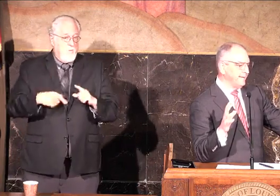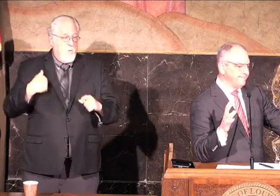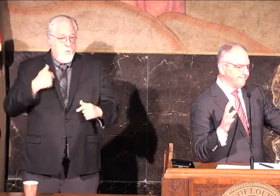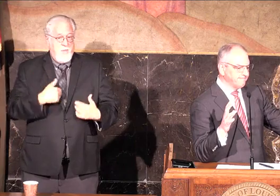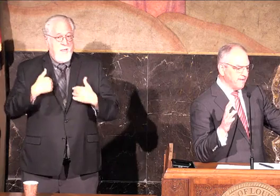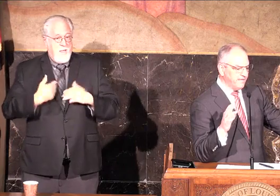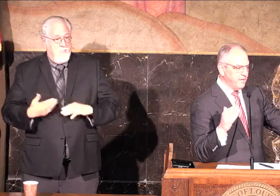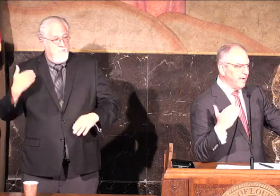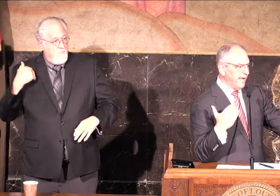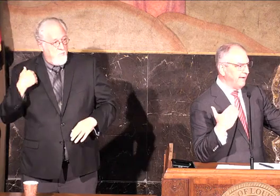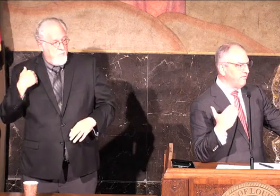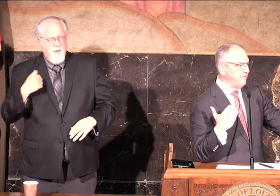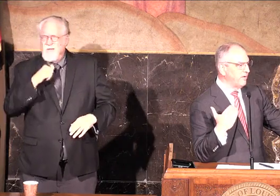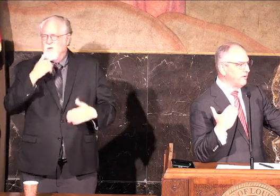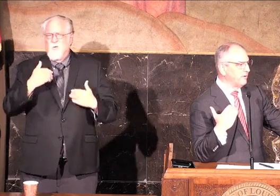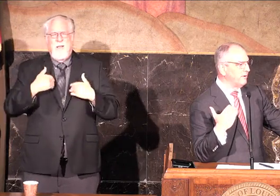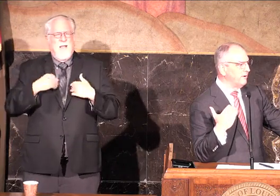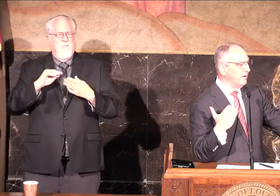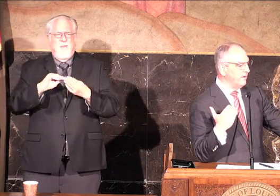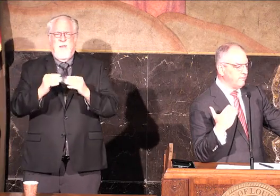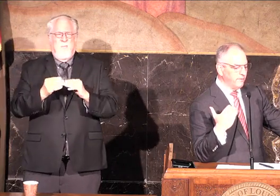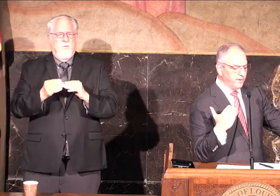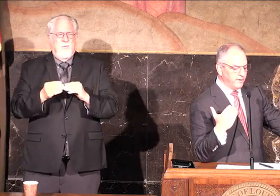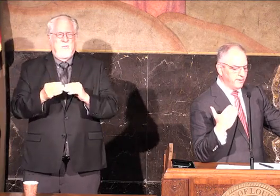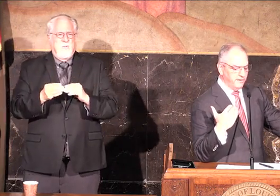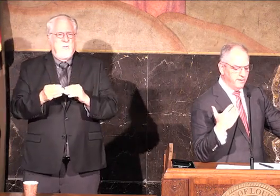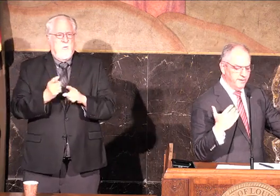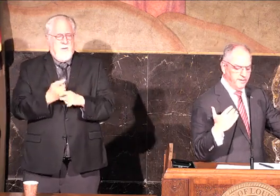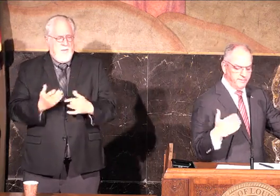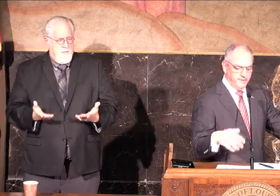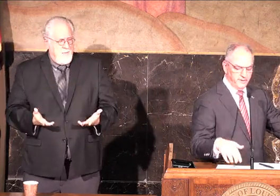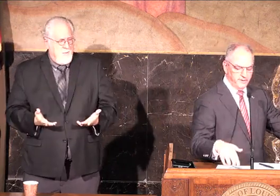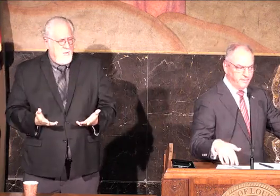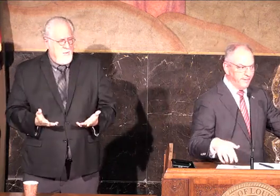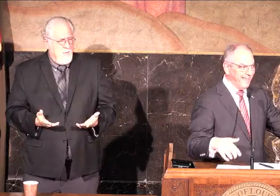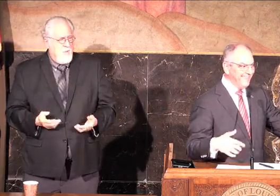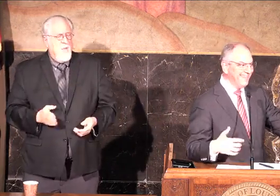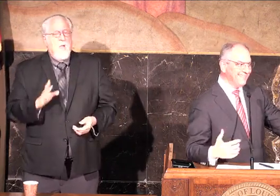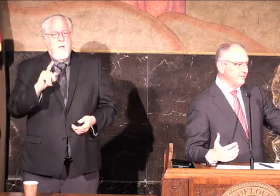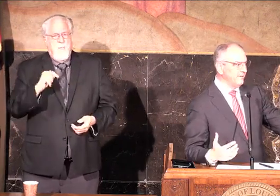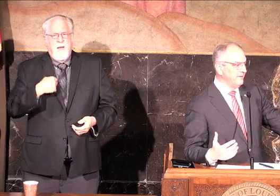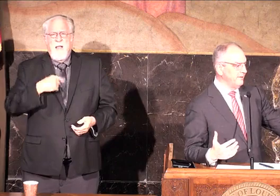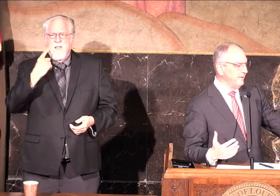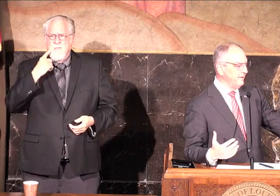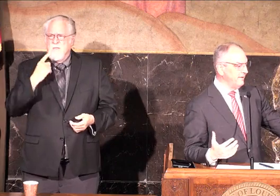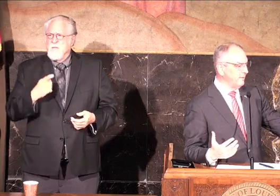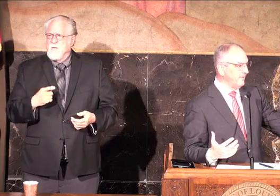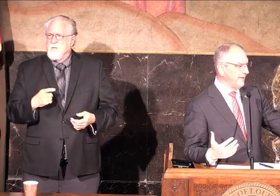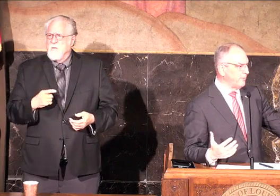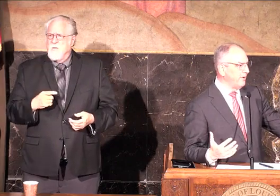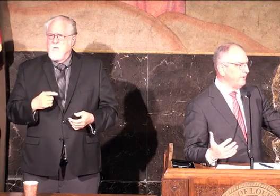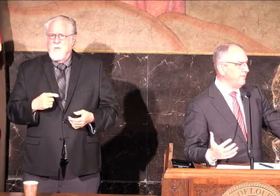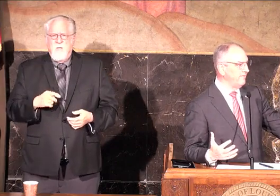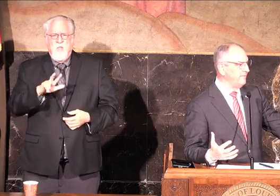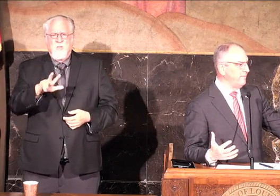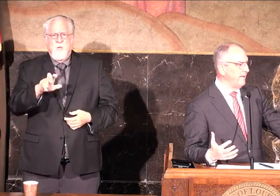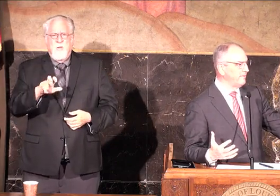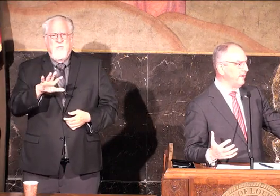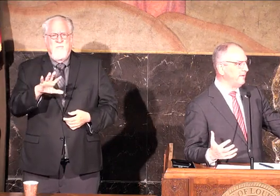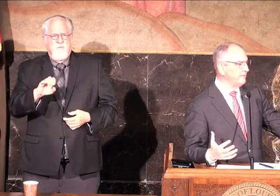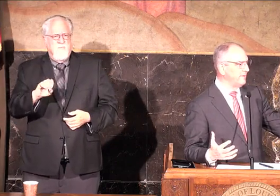And I don't have the figure here at my fingertip, but I think it's on the order of like